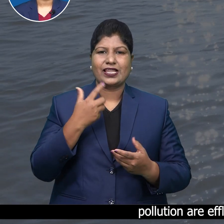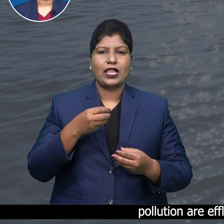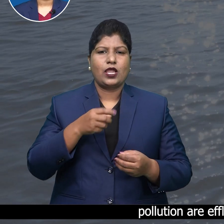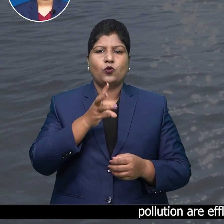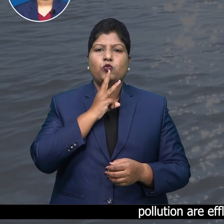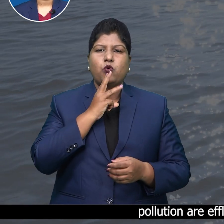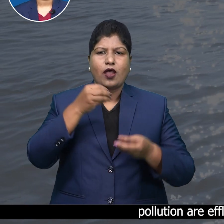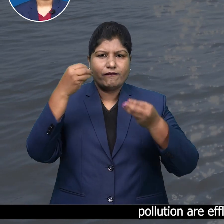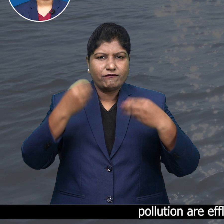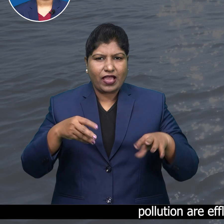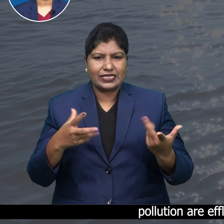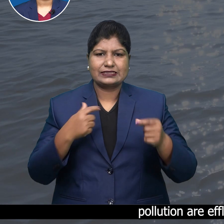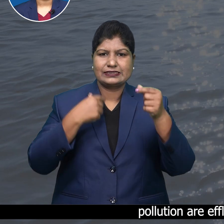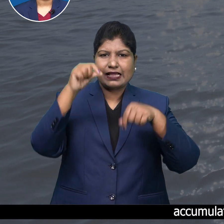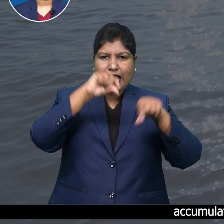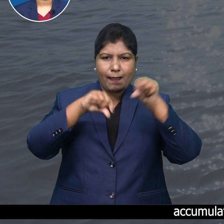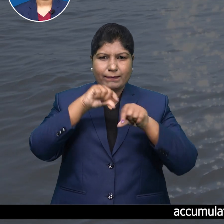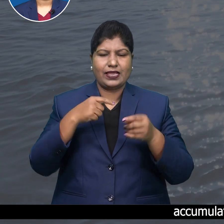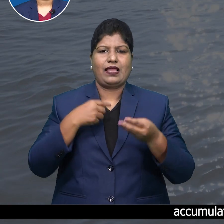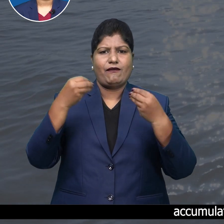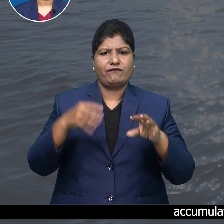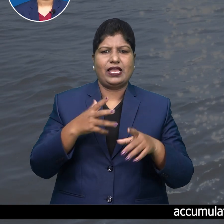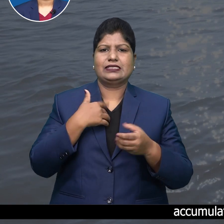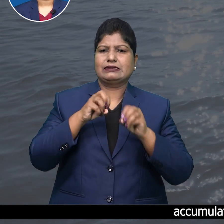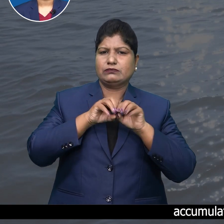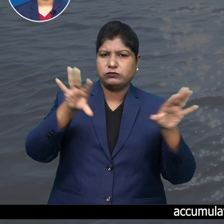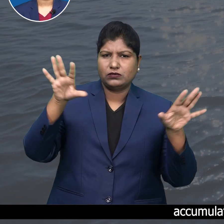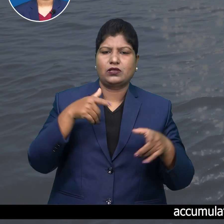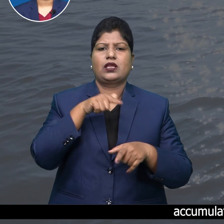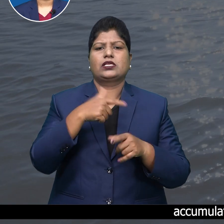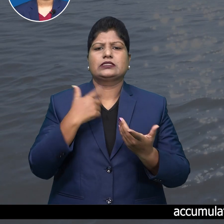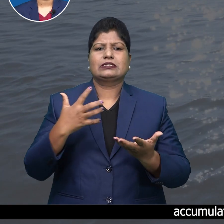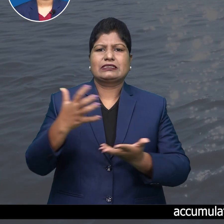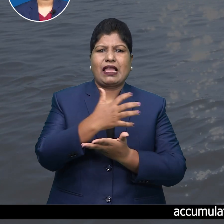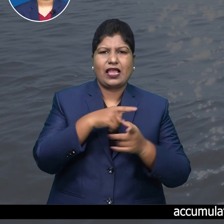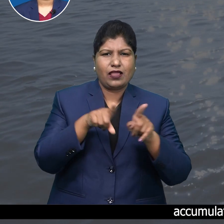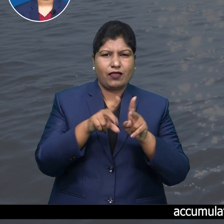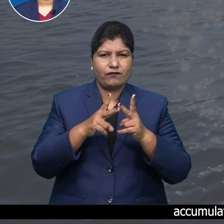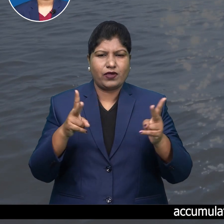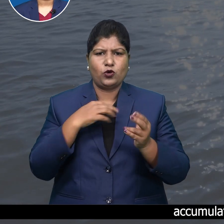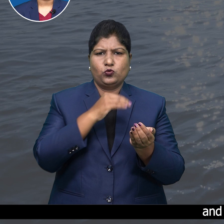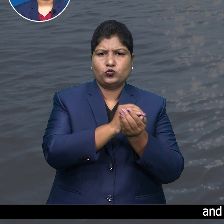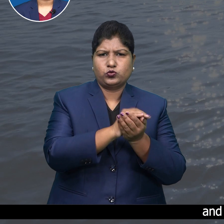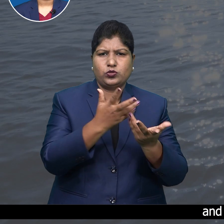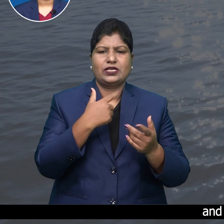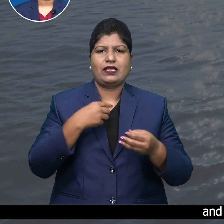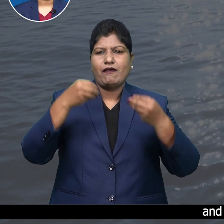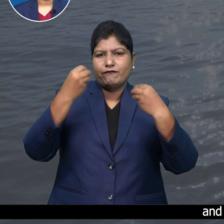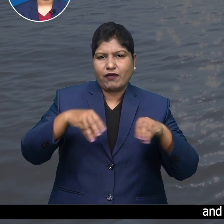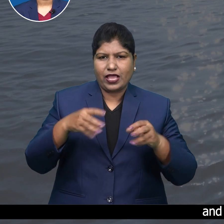from industries, accumulation of sewage,